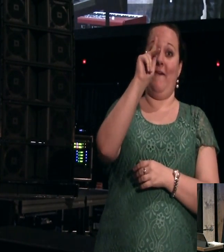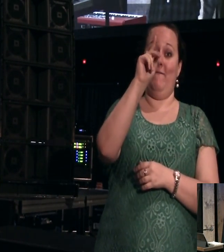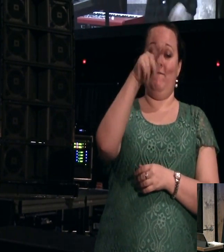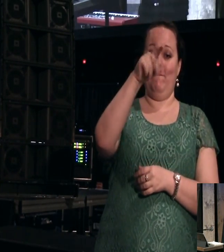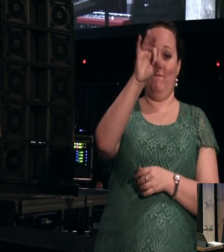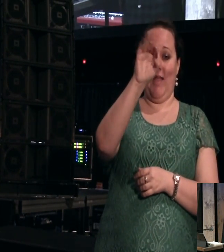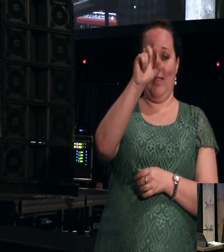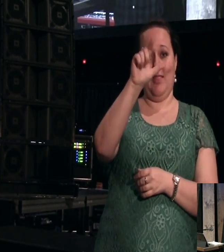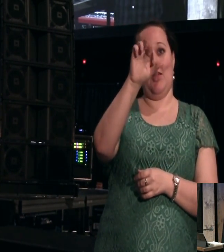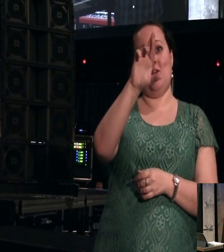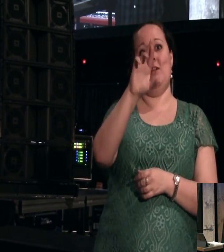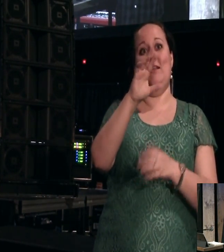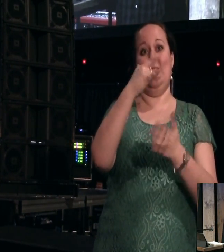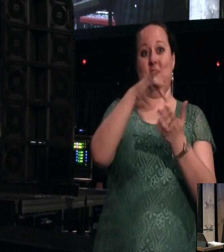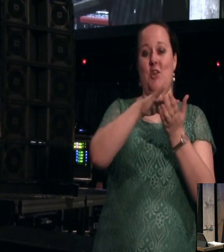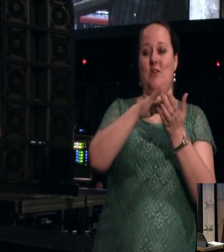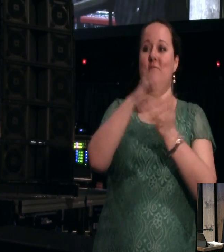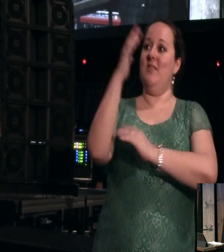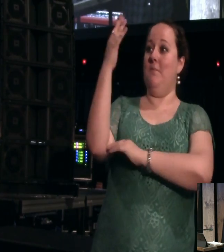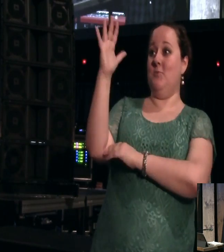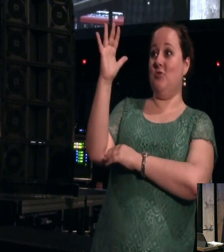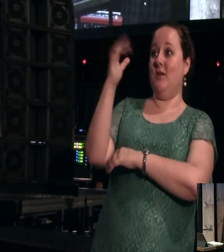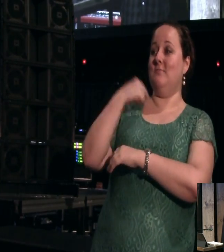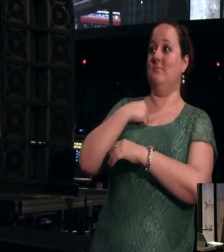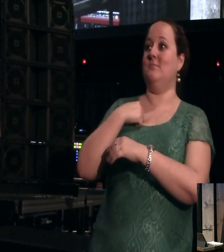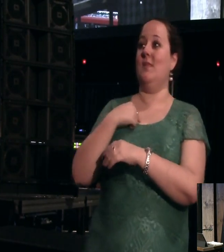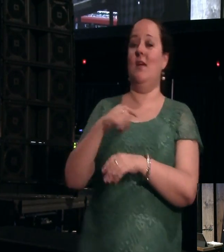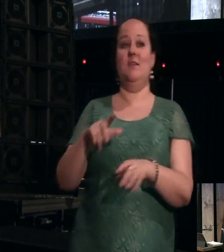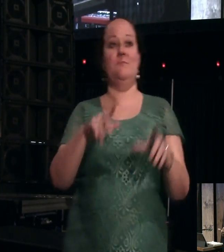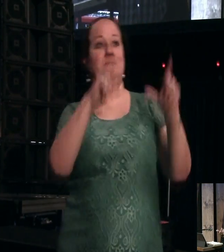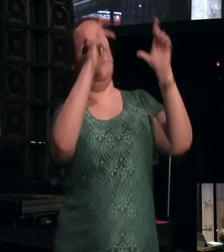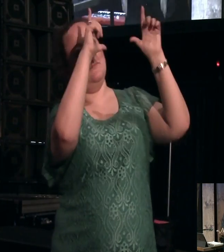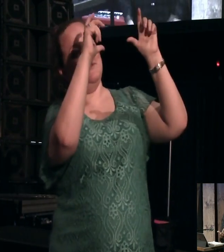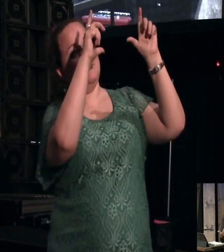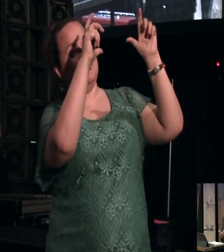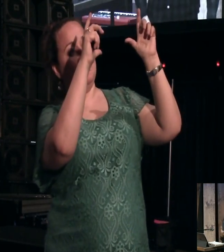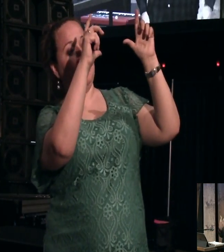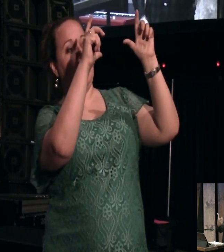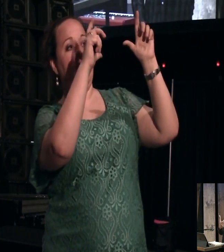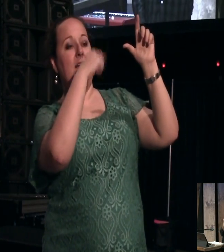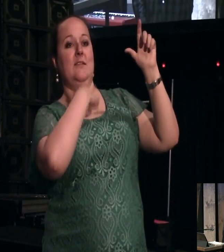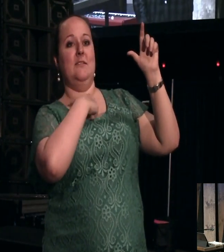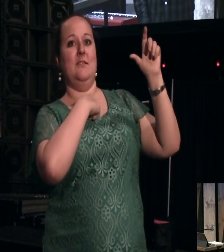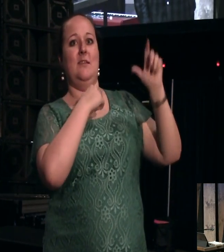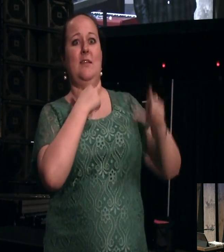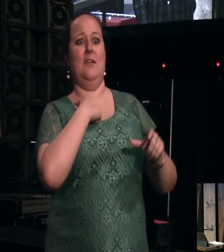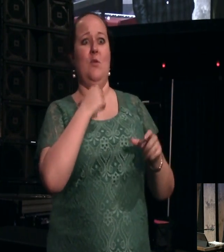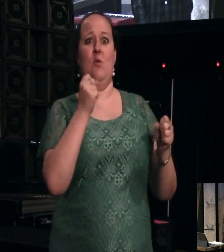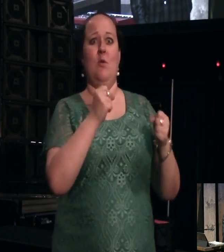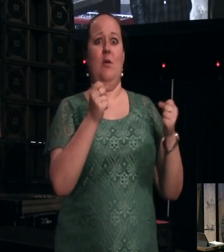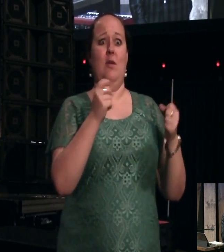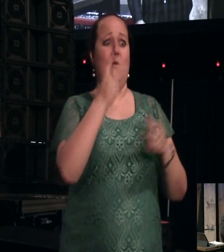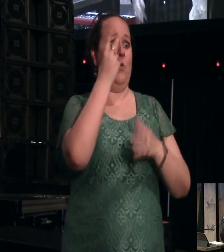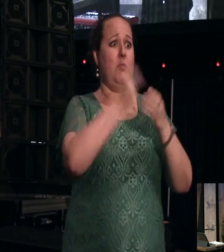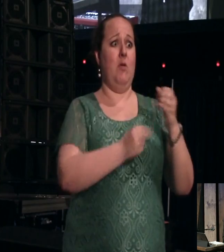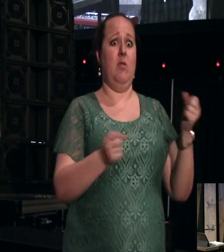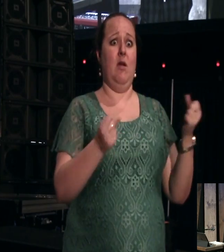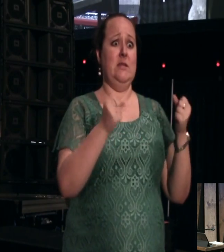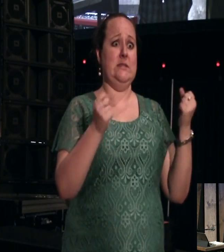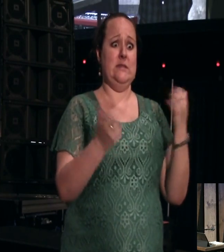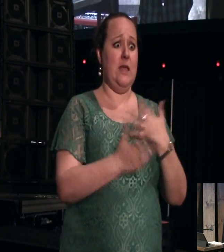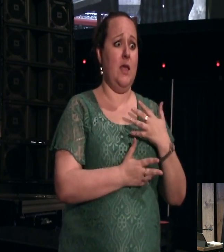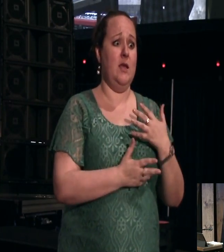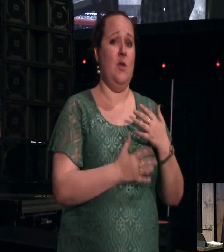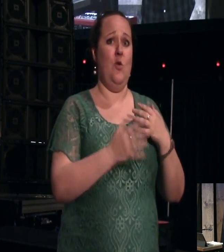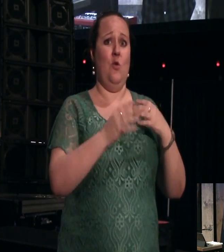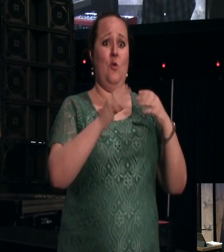selfie in front of the tree in Rockefeller Center. And after we took a selfie, we did the normal thing where you take the picture and it's like, okay, let's see how it turned out. And we looked and